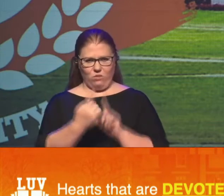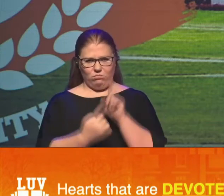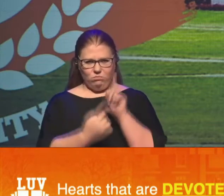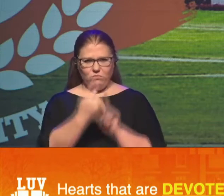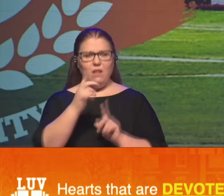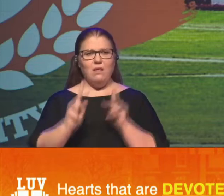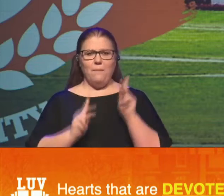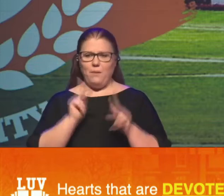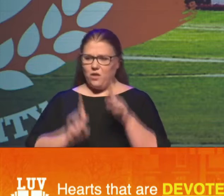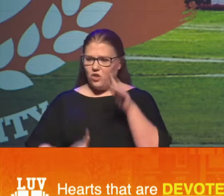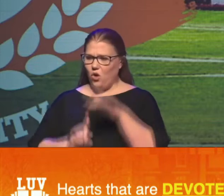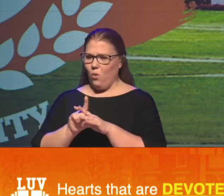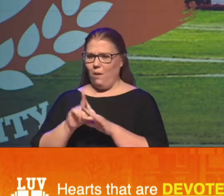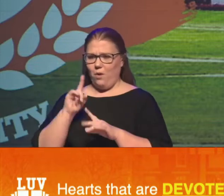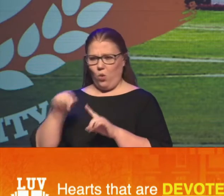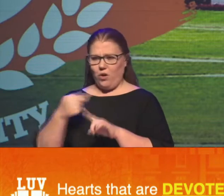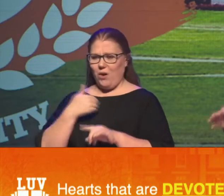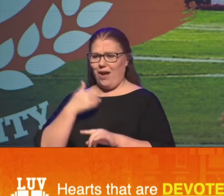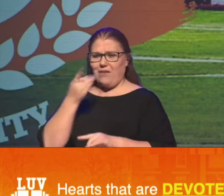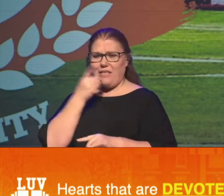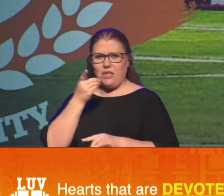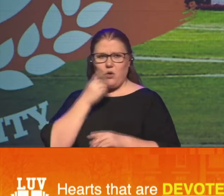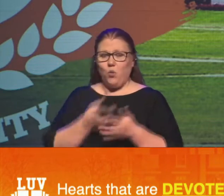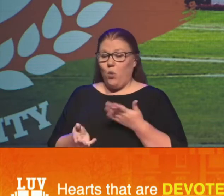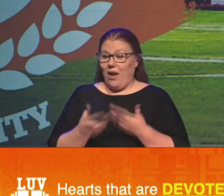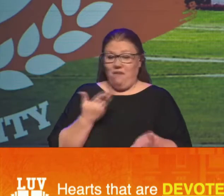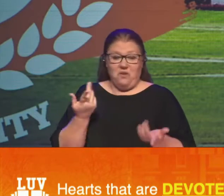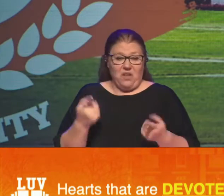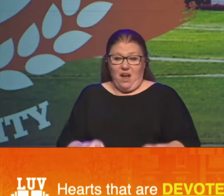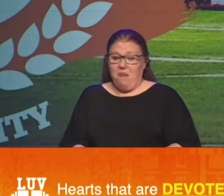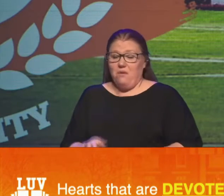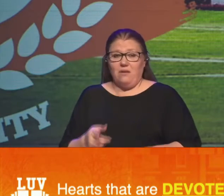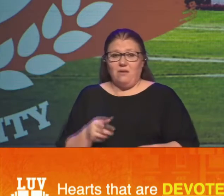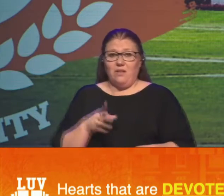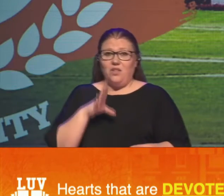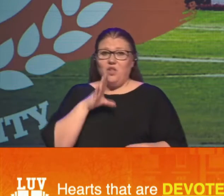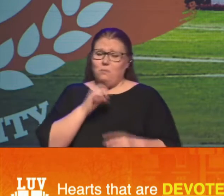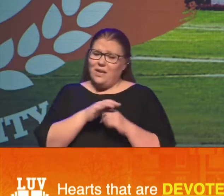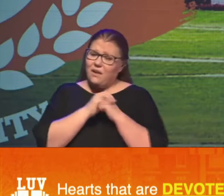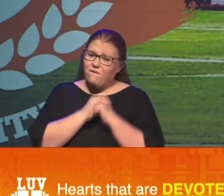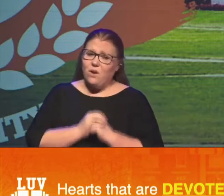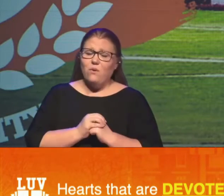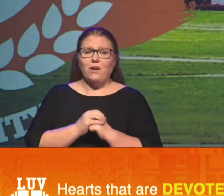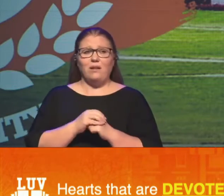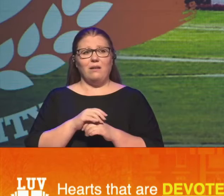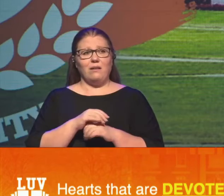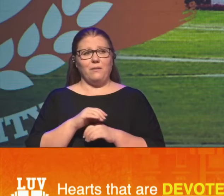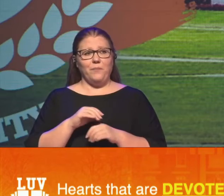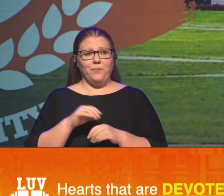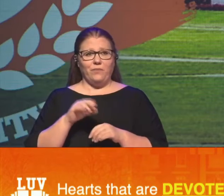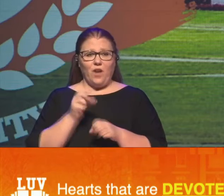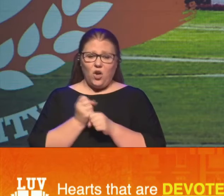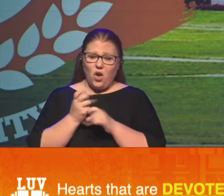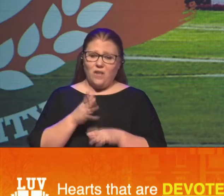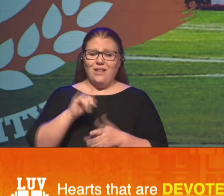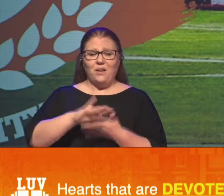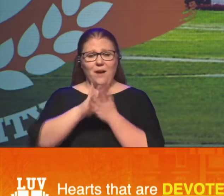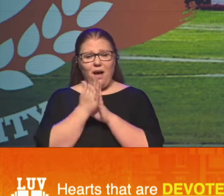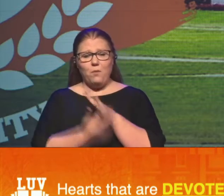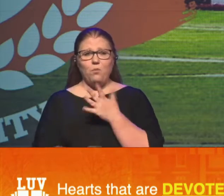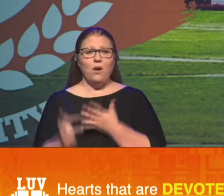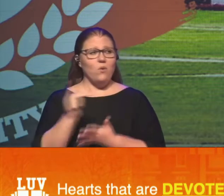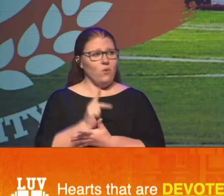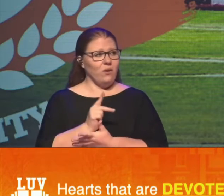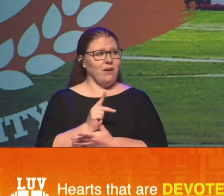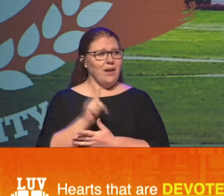the people that show up when you have a dinner. Whatever it might be, just be devoted. Make it a priority. It's got